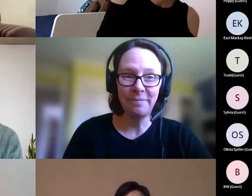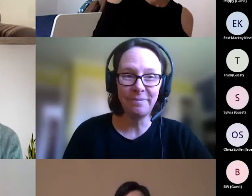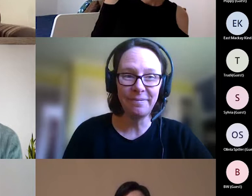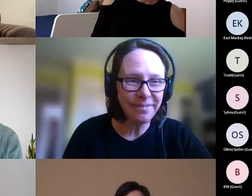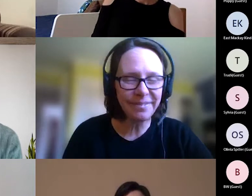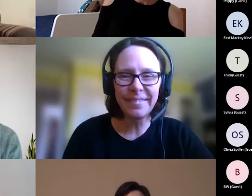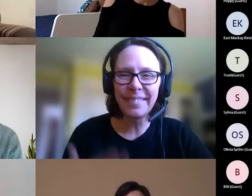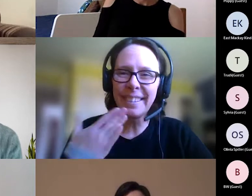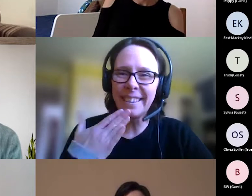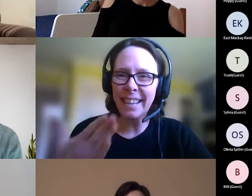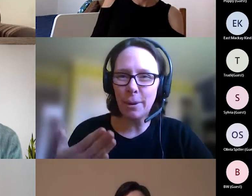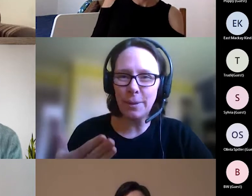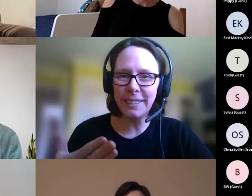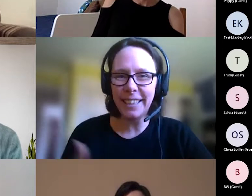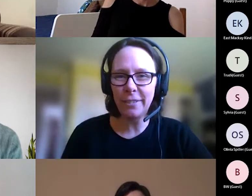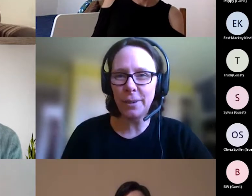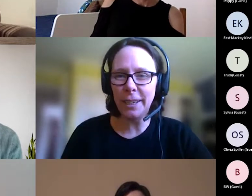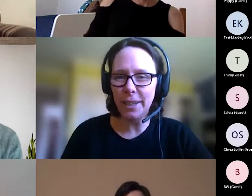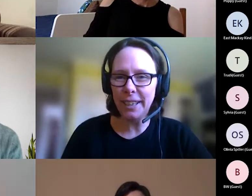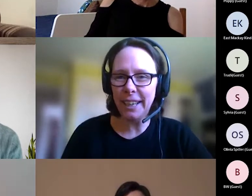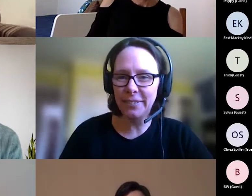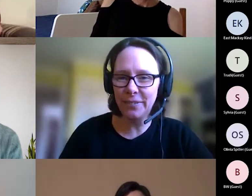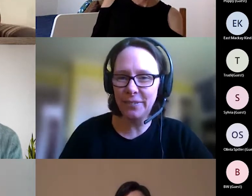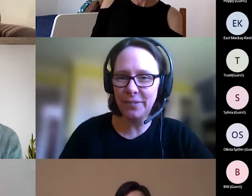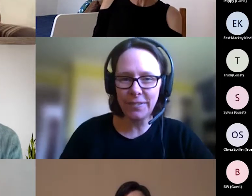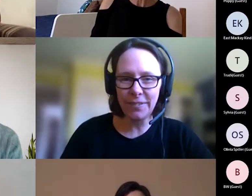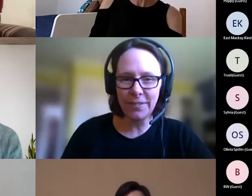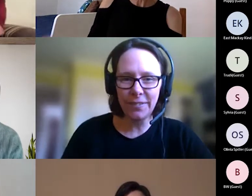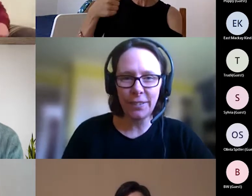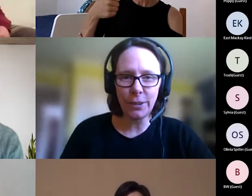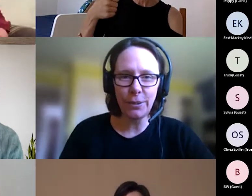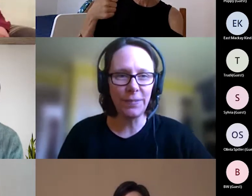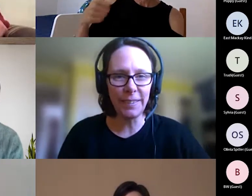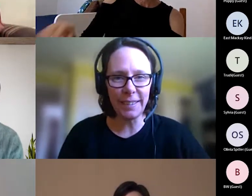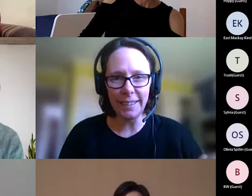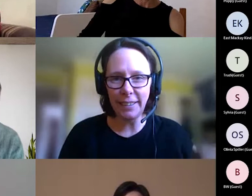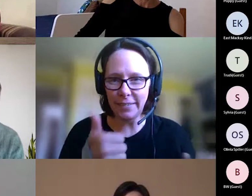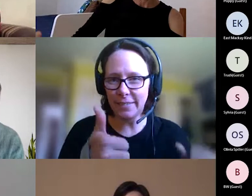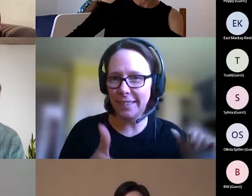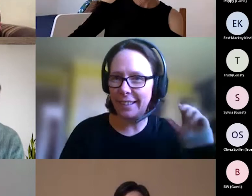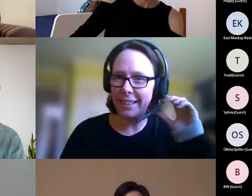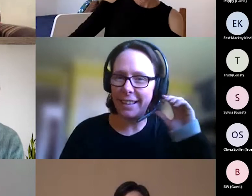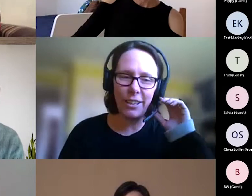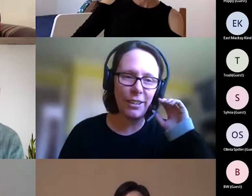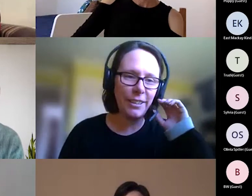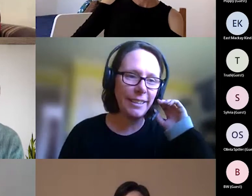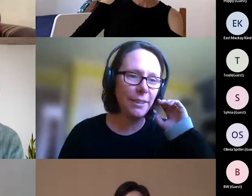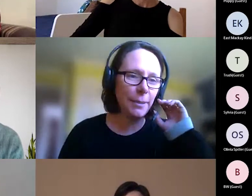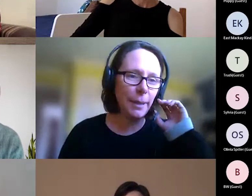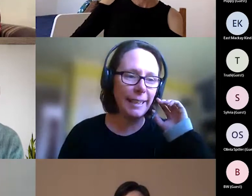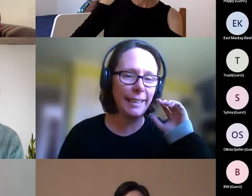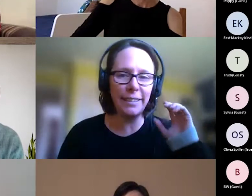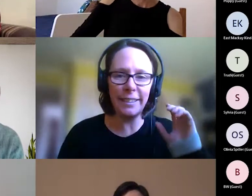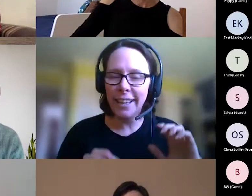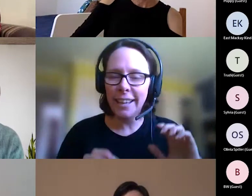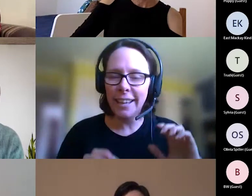Welcome. Thanks, Bronwyn. Can everyone hear me okay? Yes. Cool. Yes. Thank you. It's lovely to